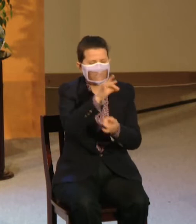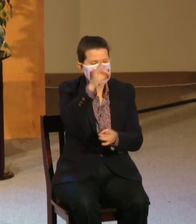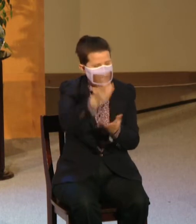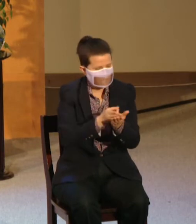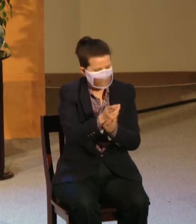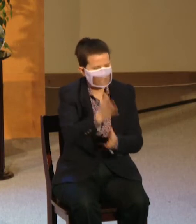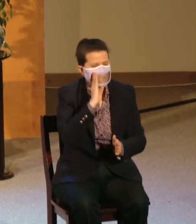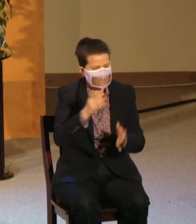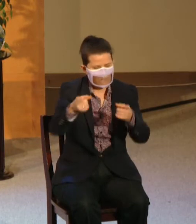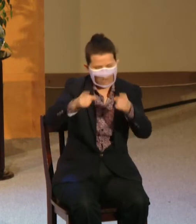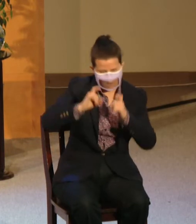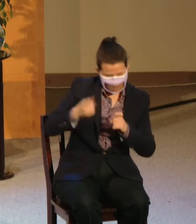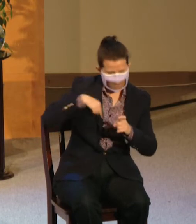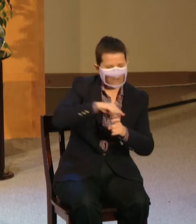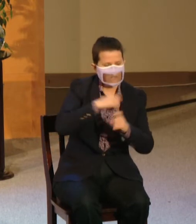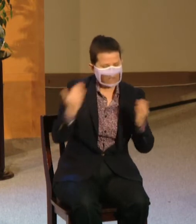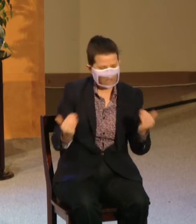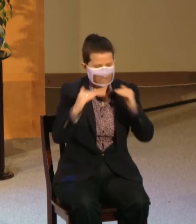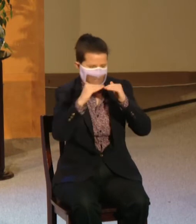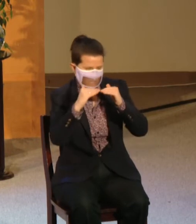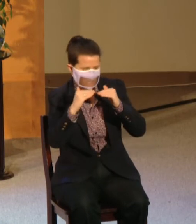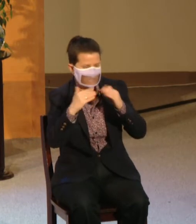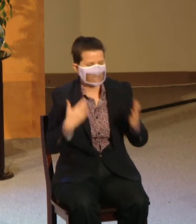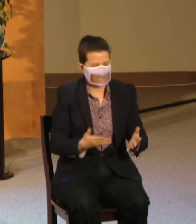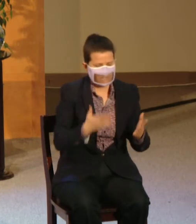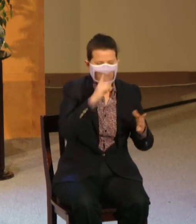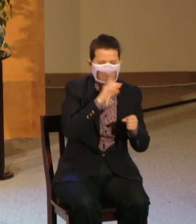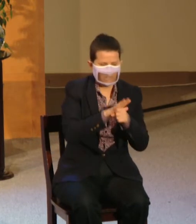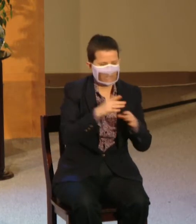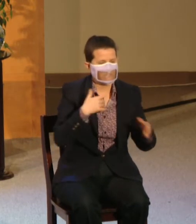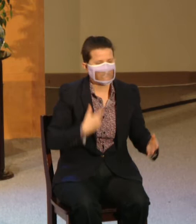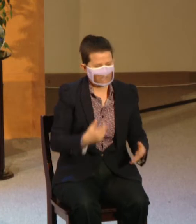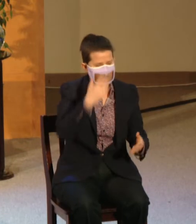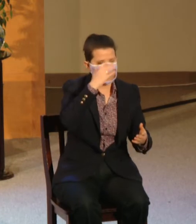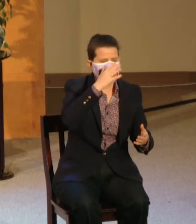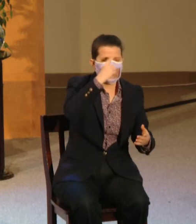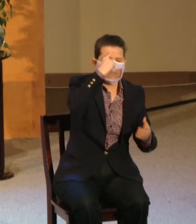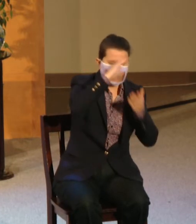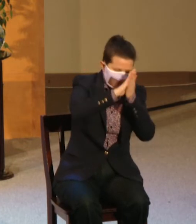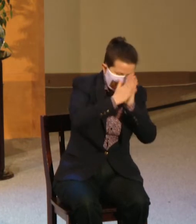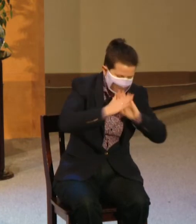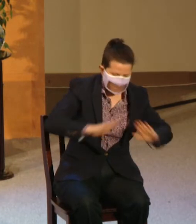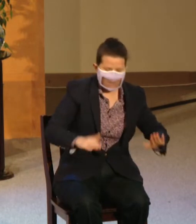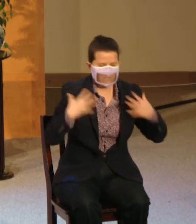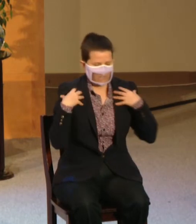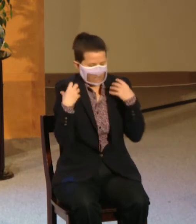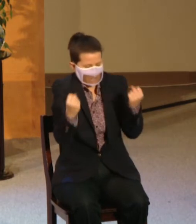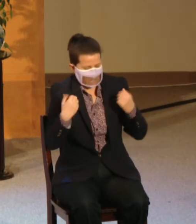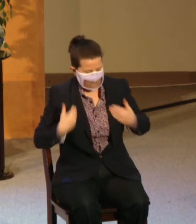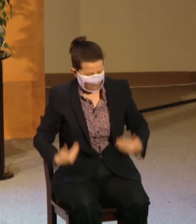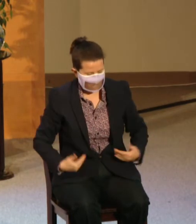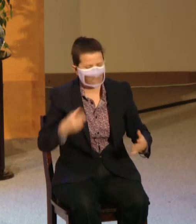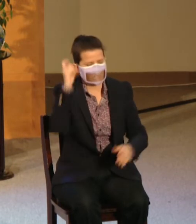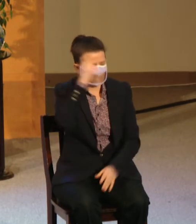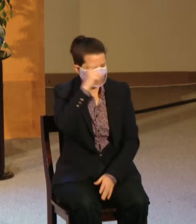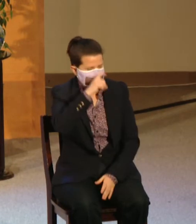an equivalent for this dedication in peace of mind, health of body, wisdom, understanding, love, life,